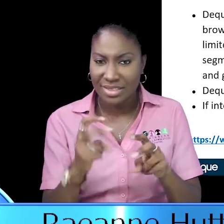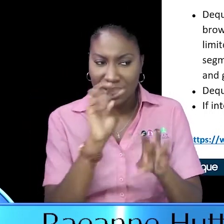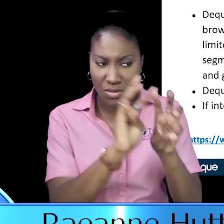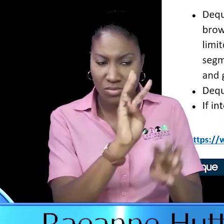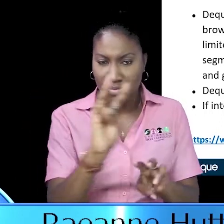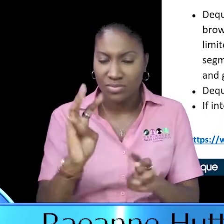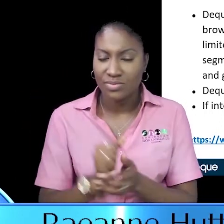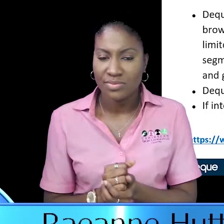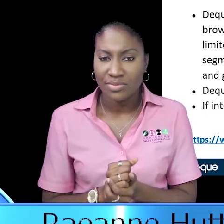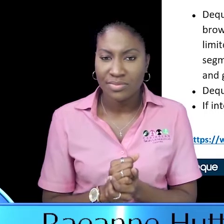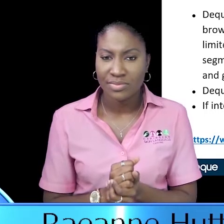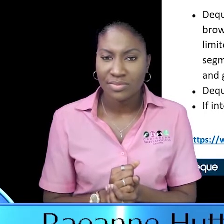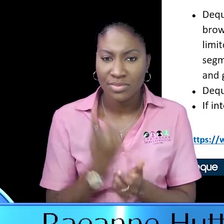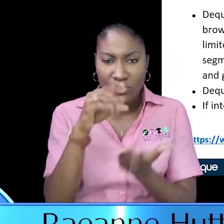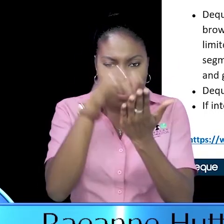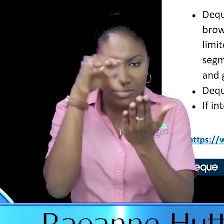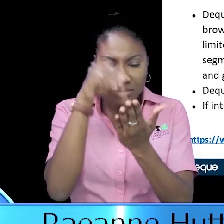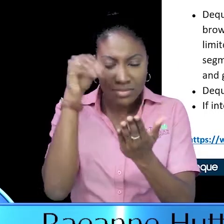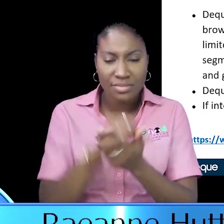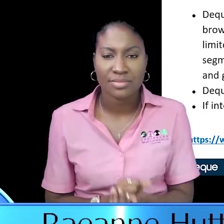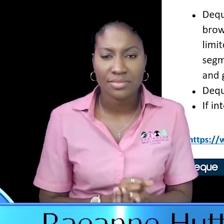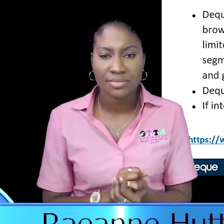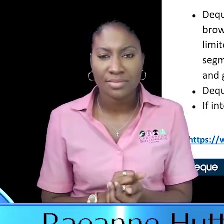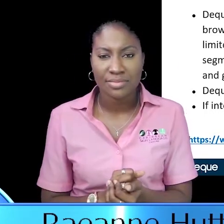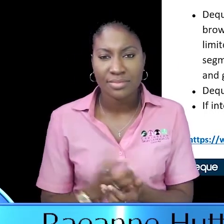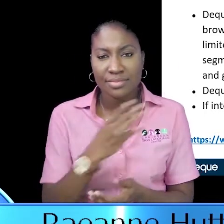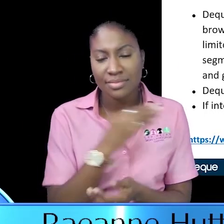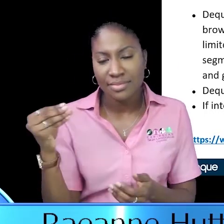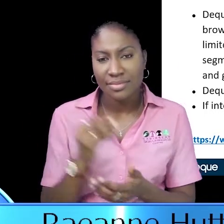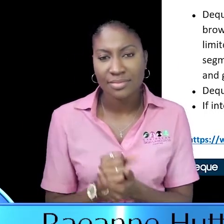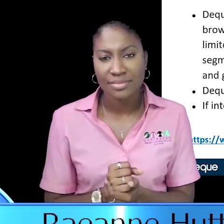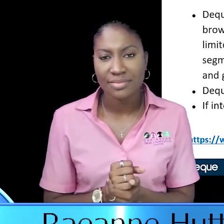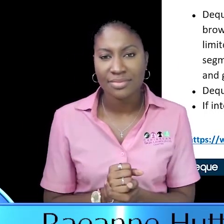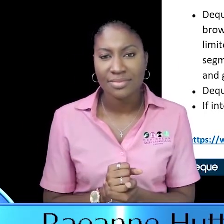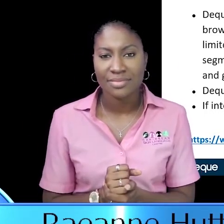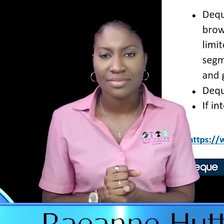So the CAG is the primary guideline.